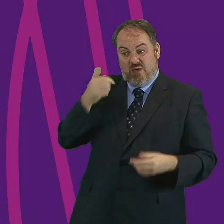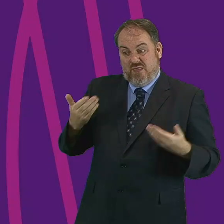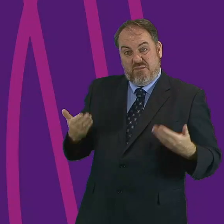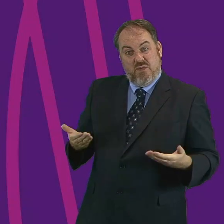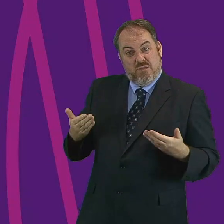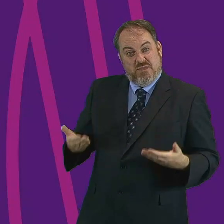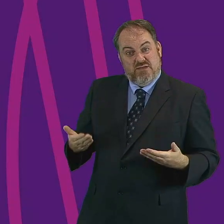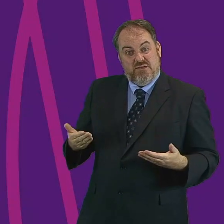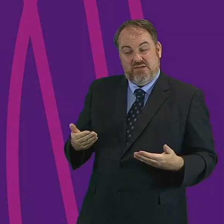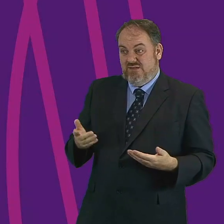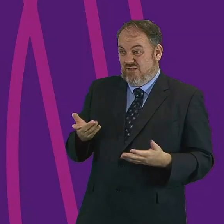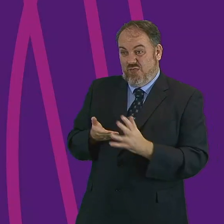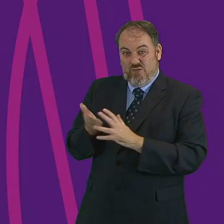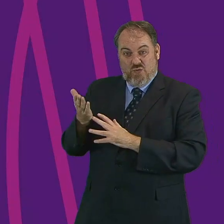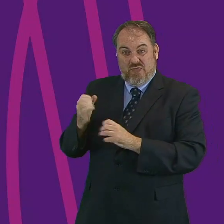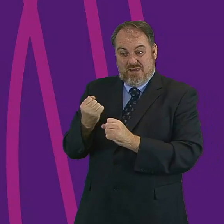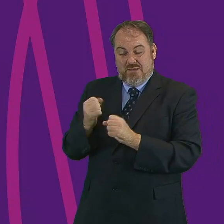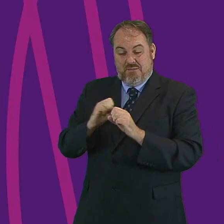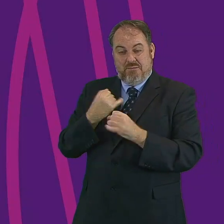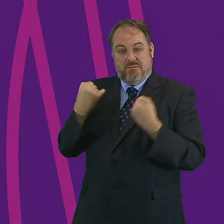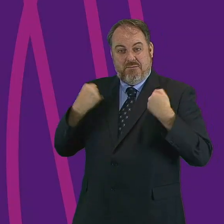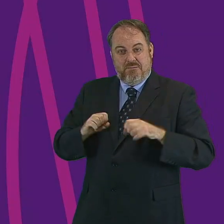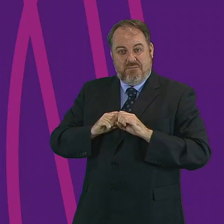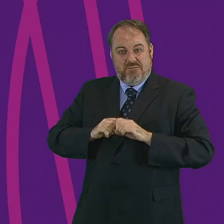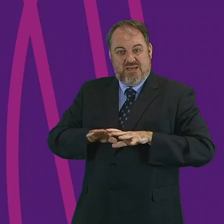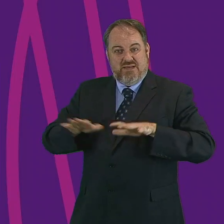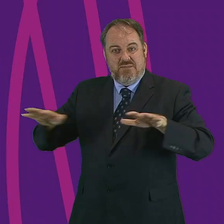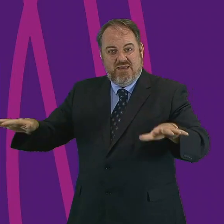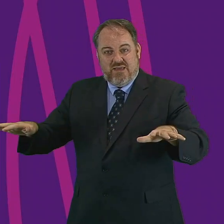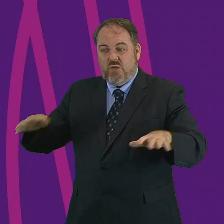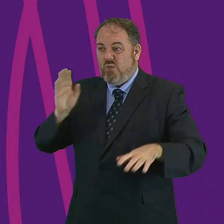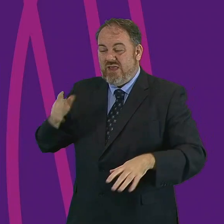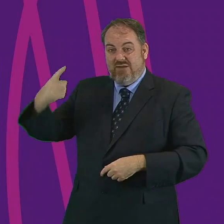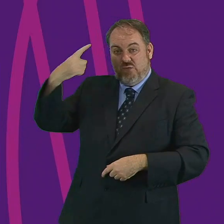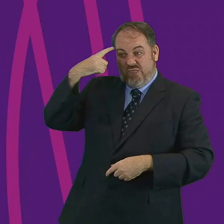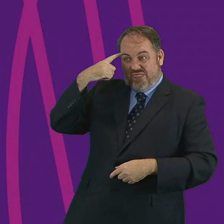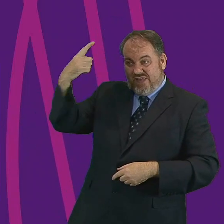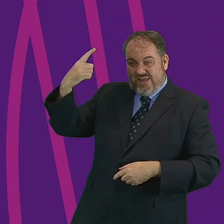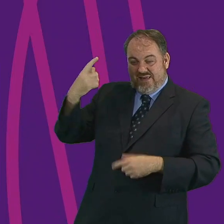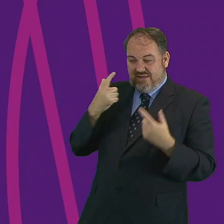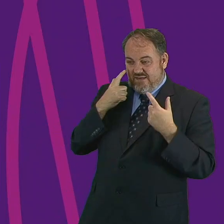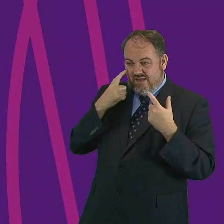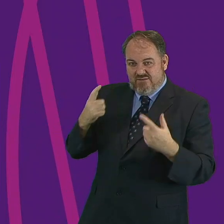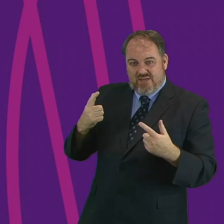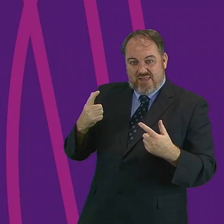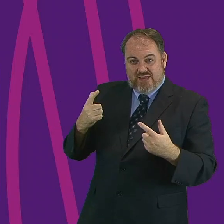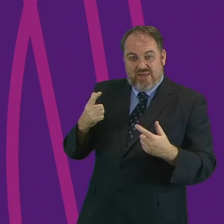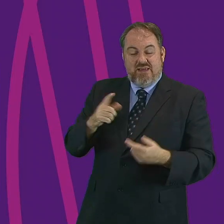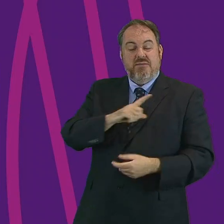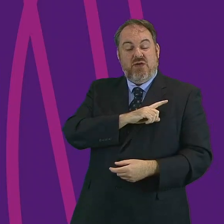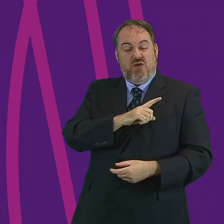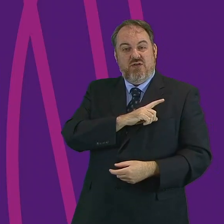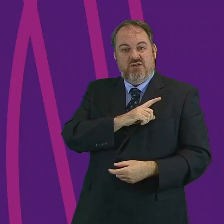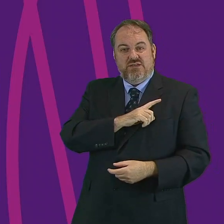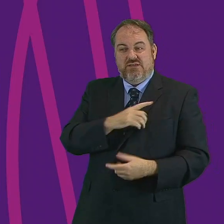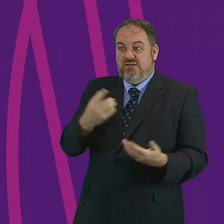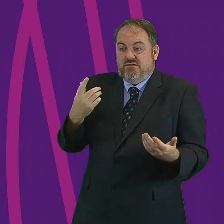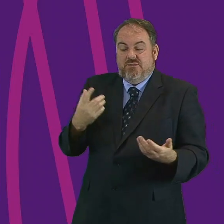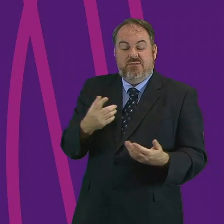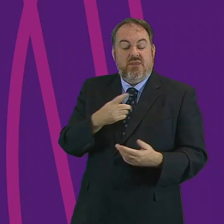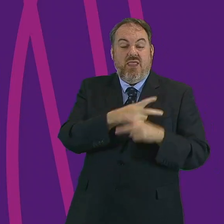is overly cautious and keeps people away from their loved ones. Absolutely, that would be equally wrong thing to do. But it